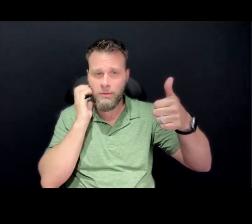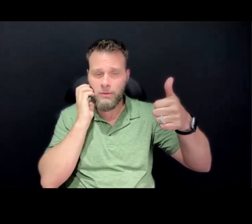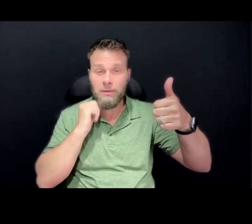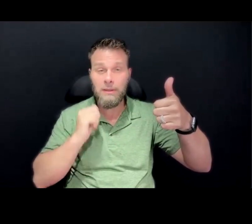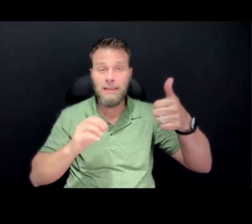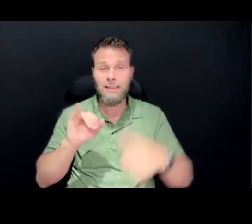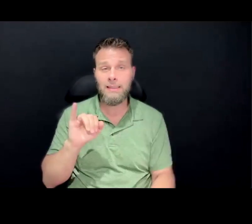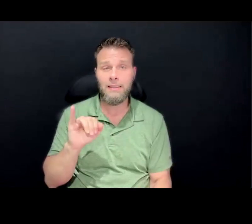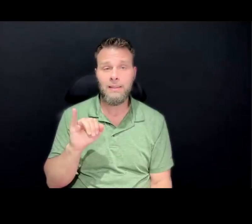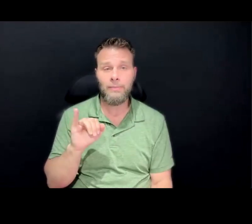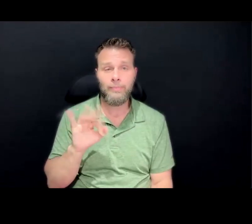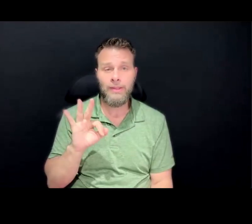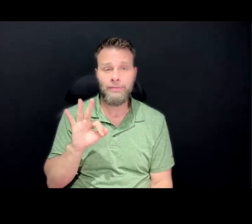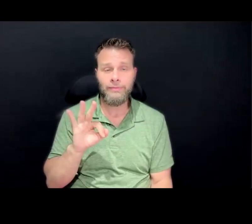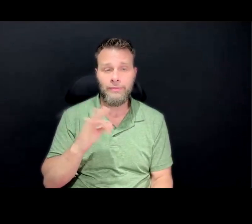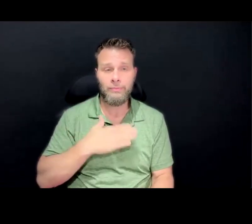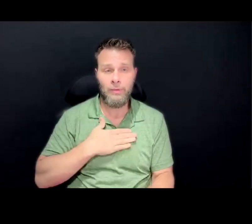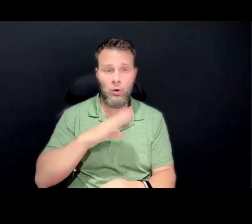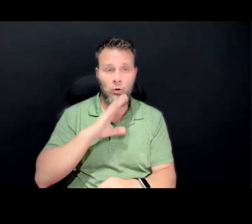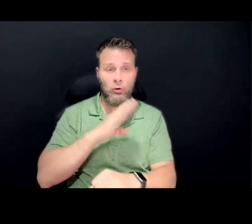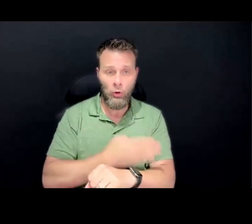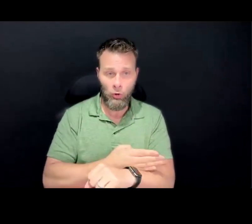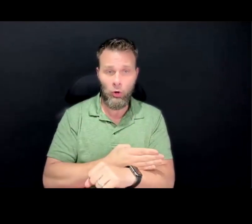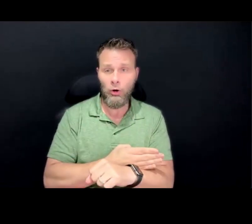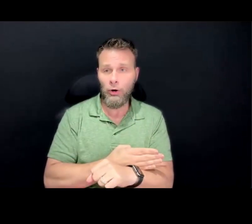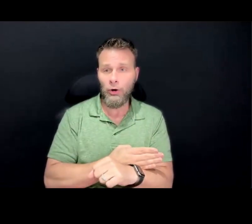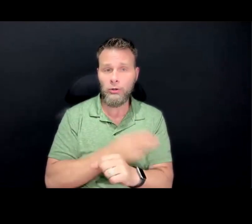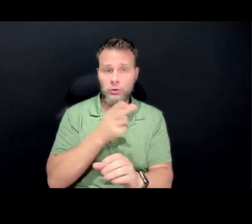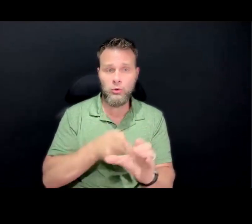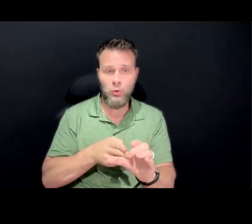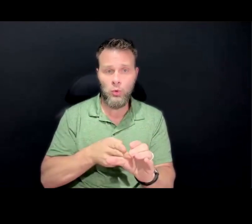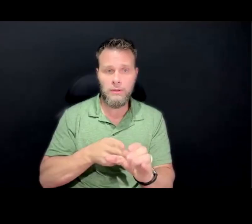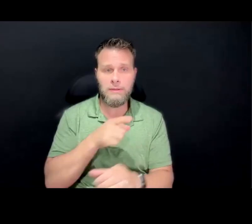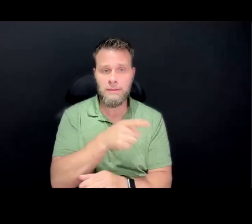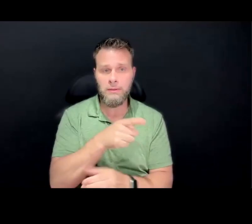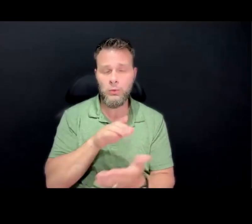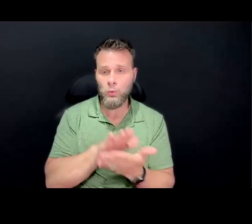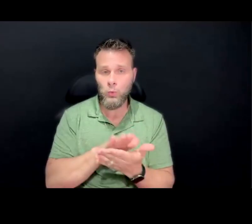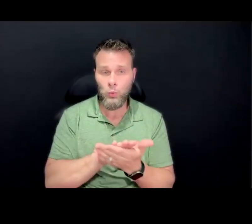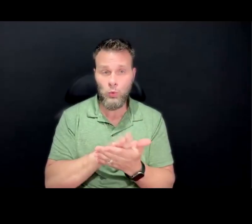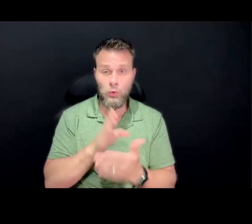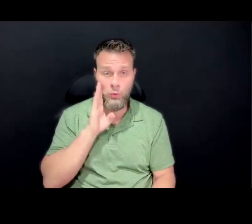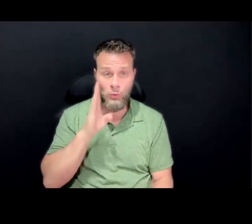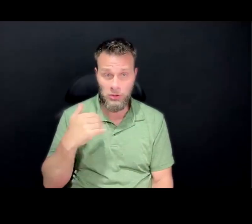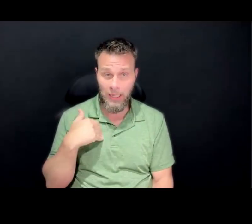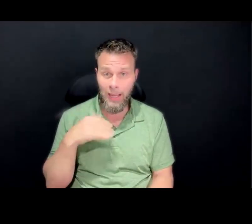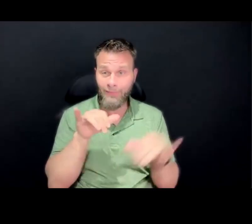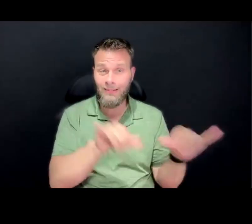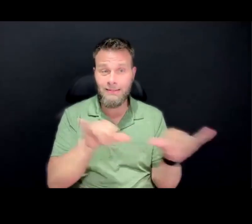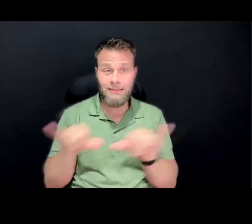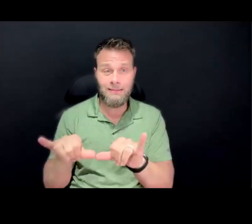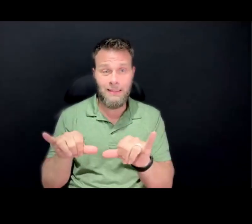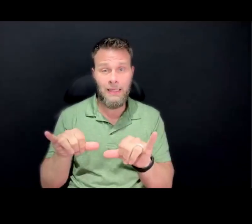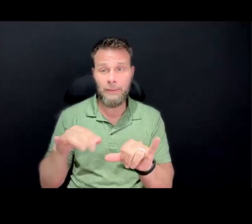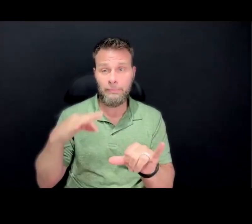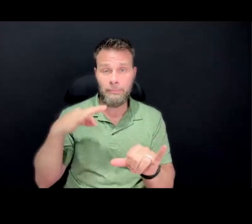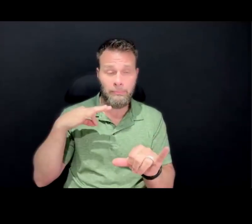If my daughter goes there next year, is she gonna get all the BPS